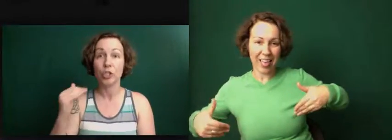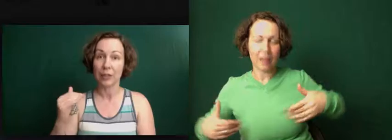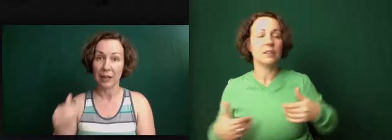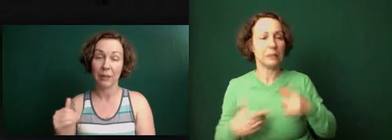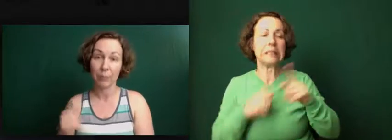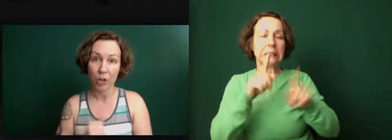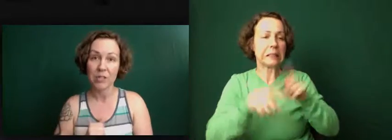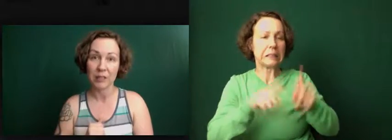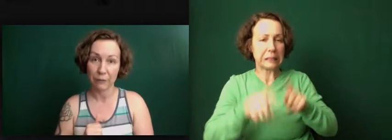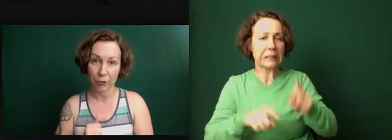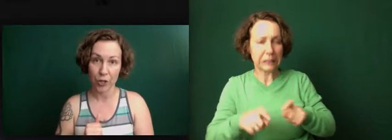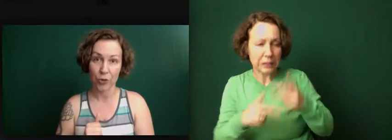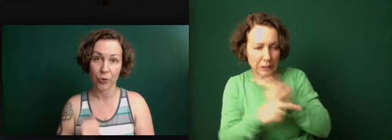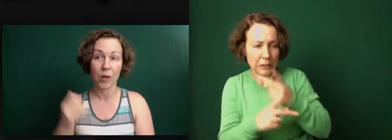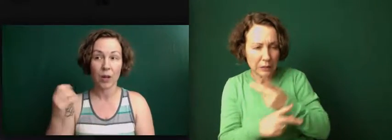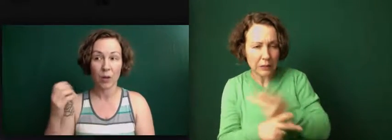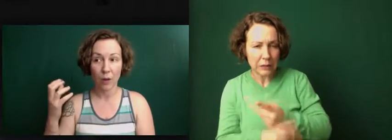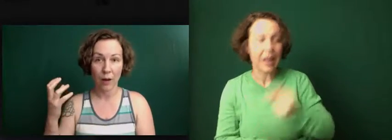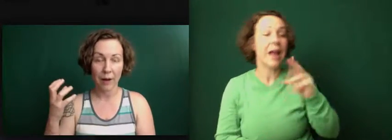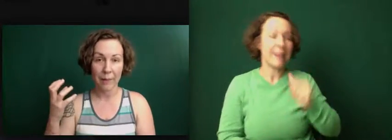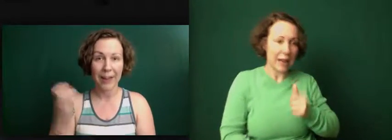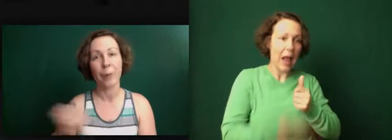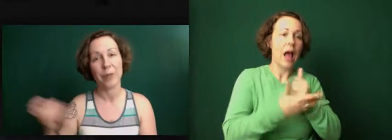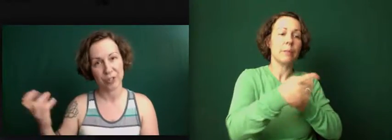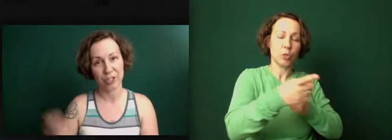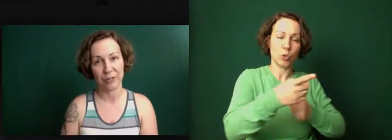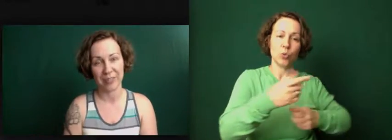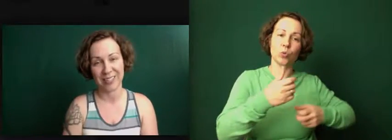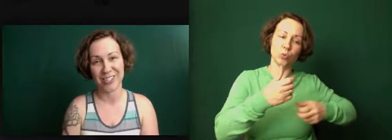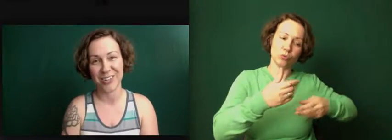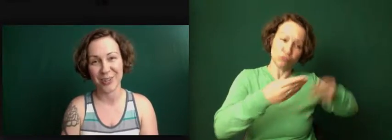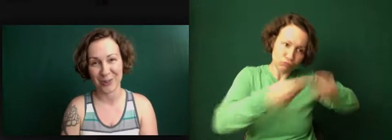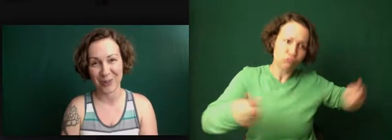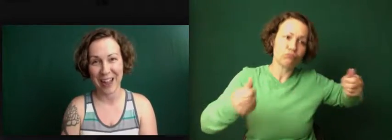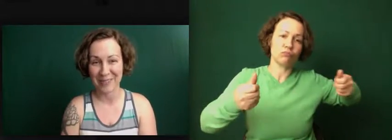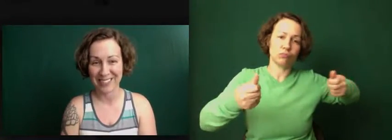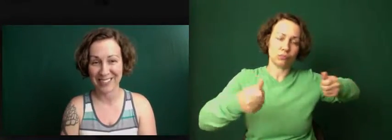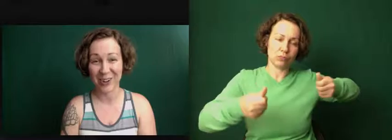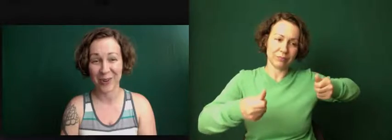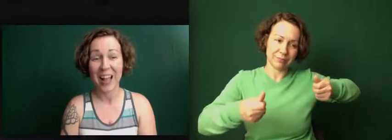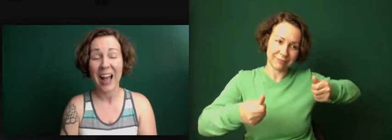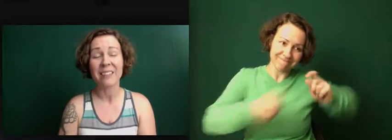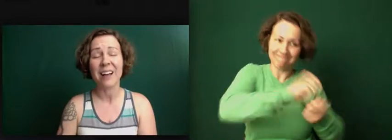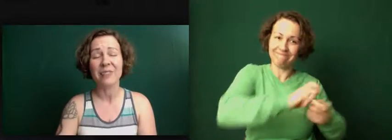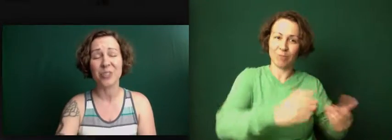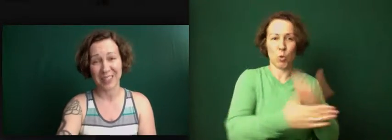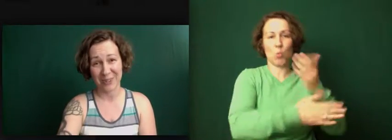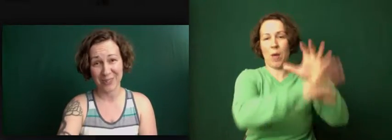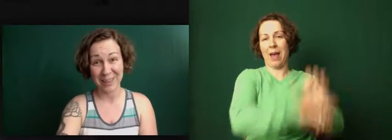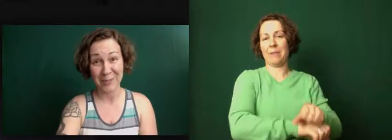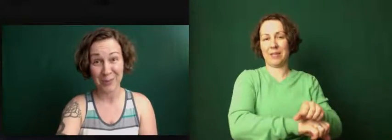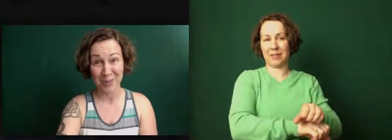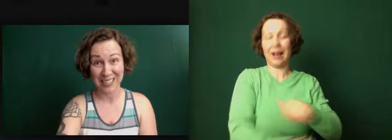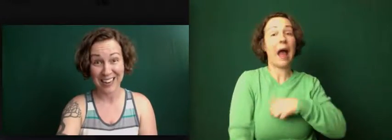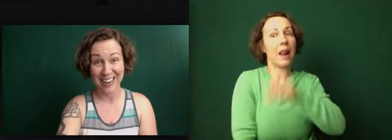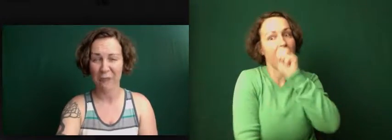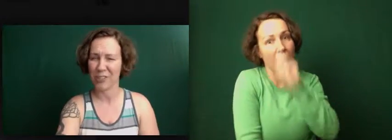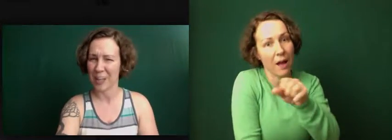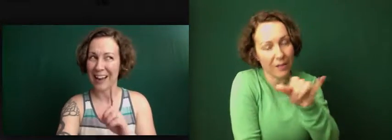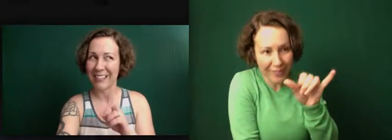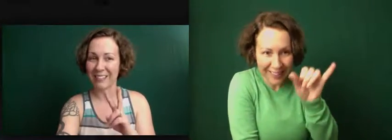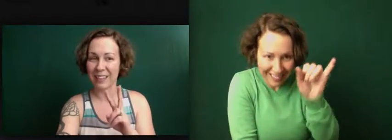then troubleshooting personally for you and helping you to shift into new habits. So I love doing those, and I'm